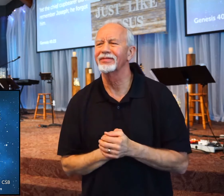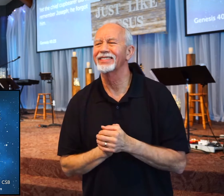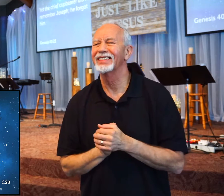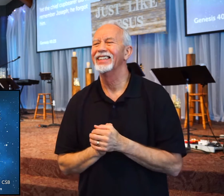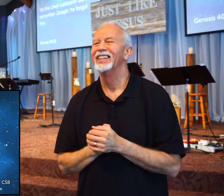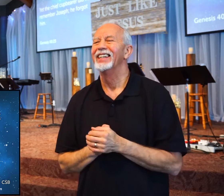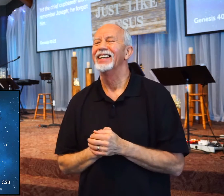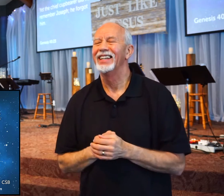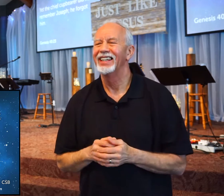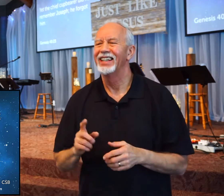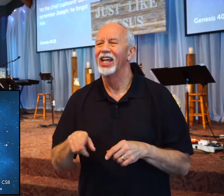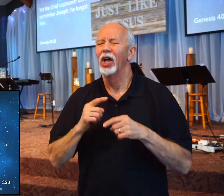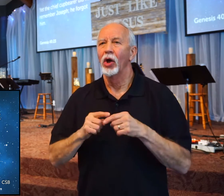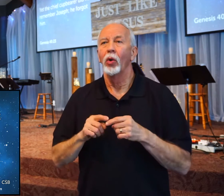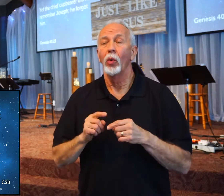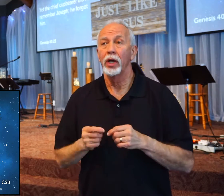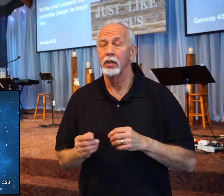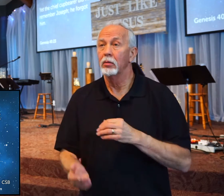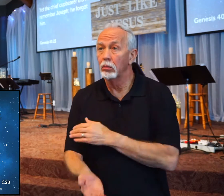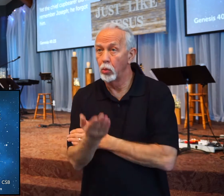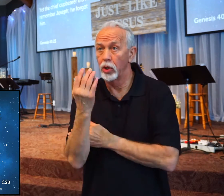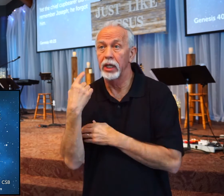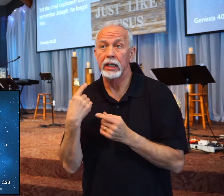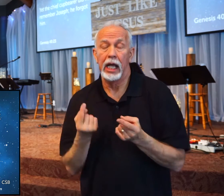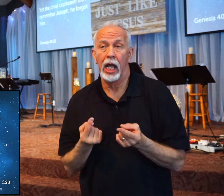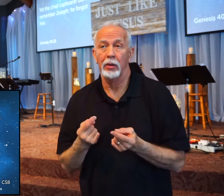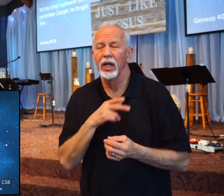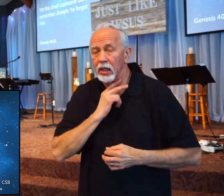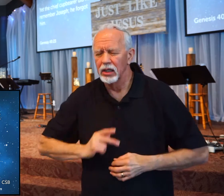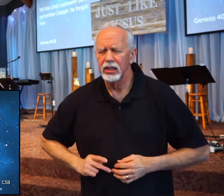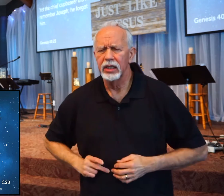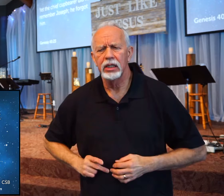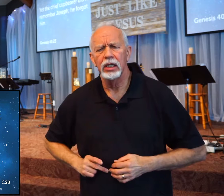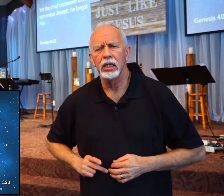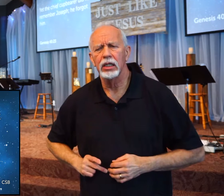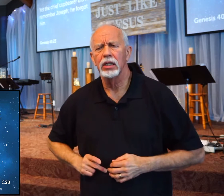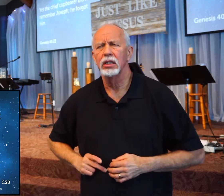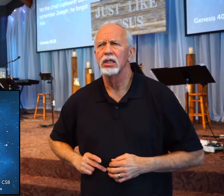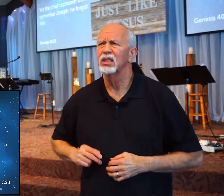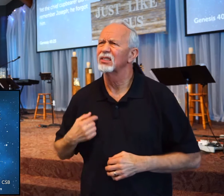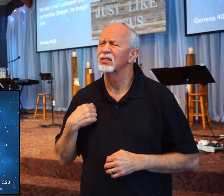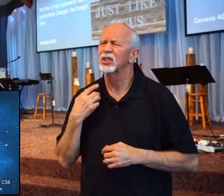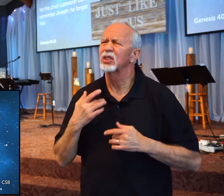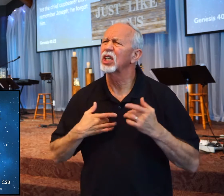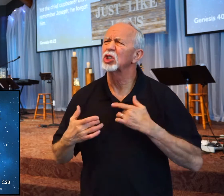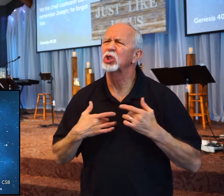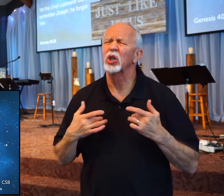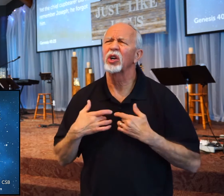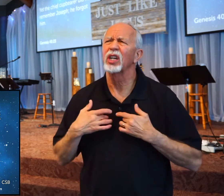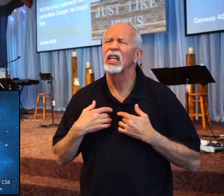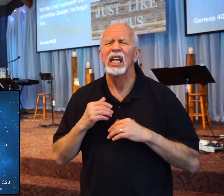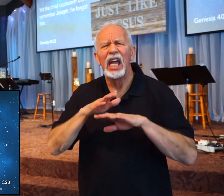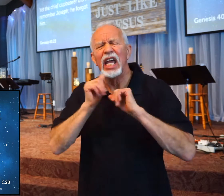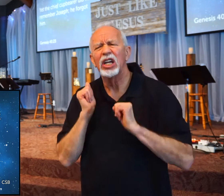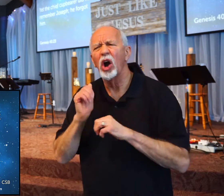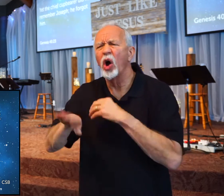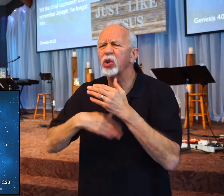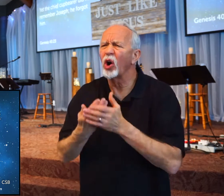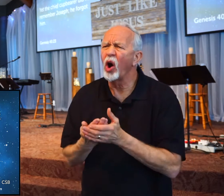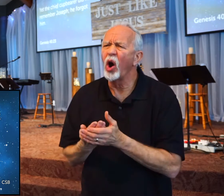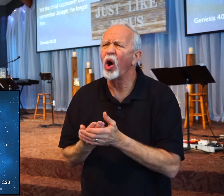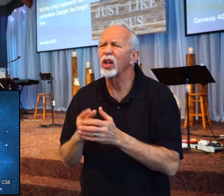And when morning came, Pharaoh was troubled. And so he called together all